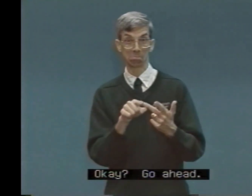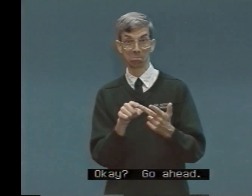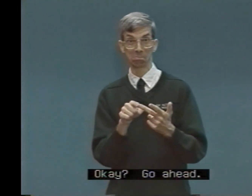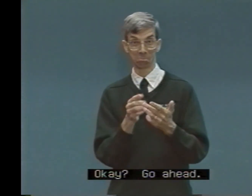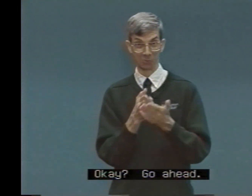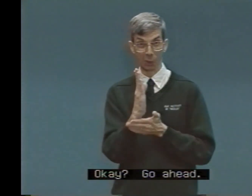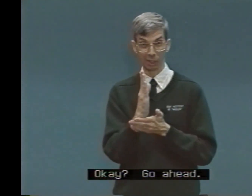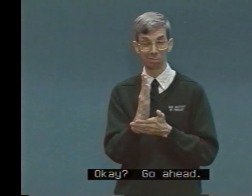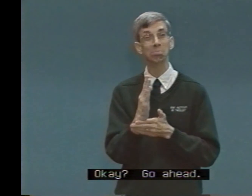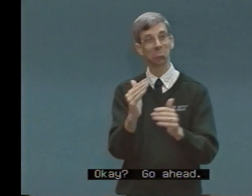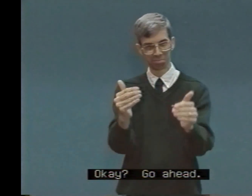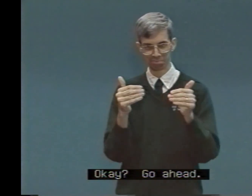Okay, go ahead. ahead.